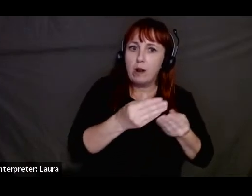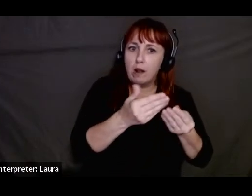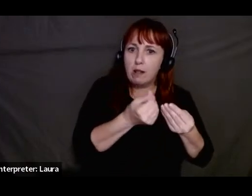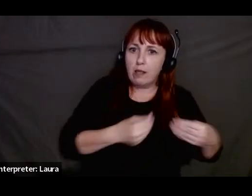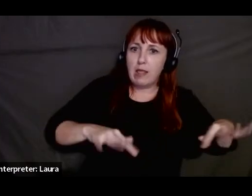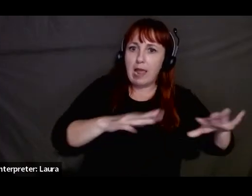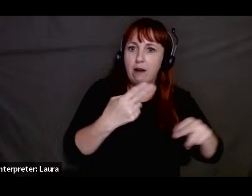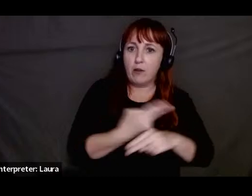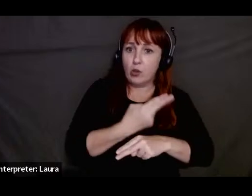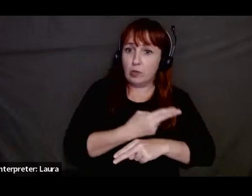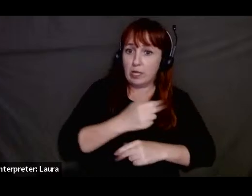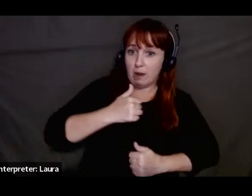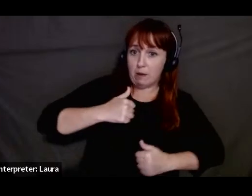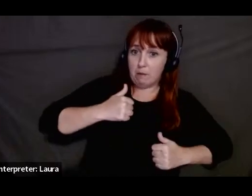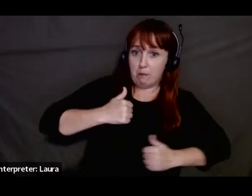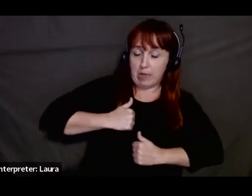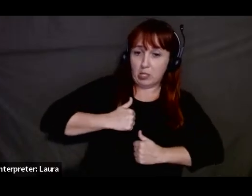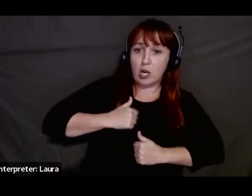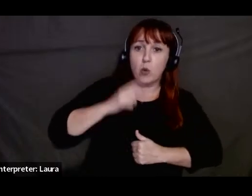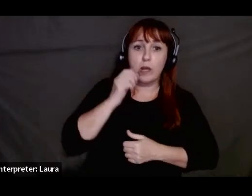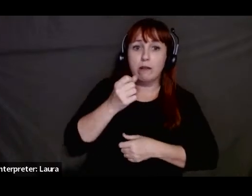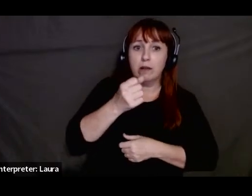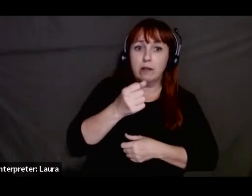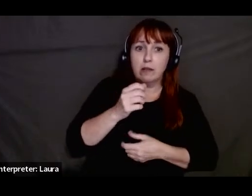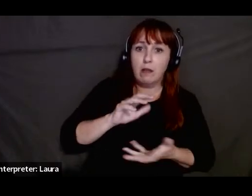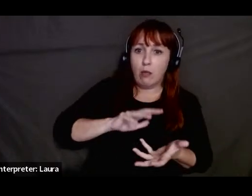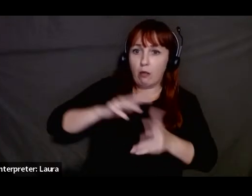military displaces and again